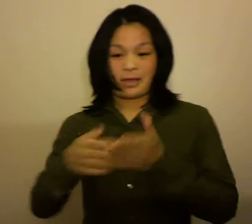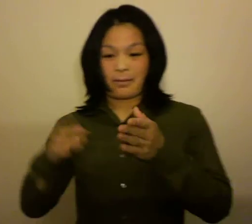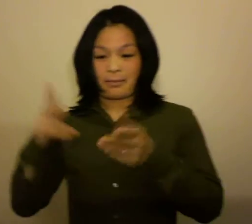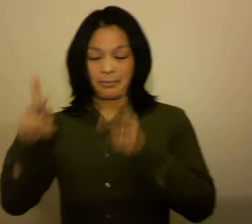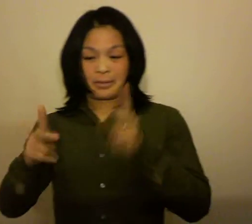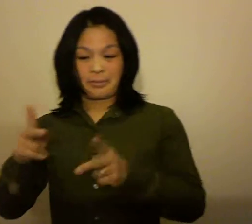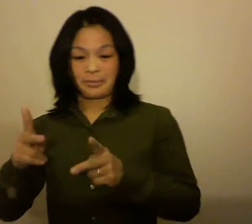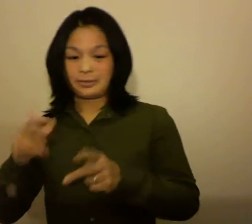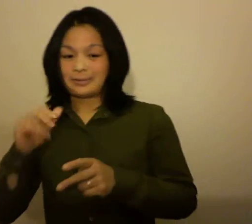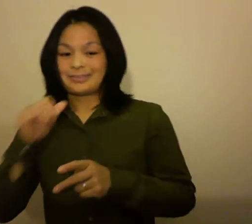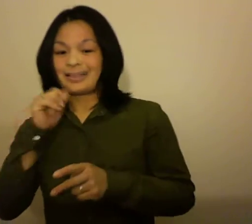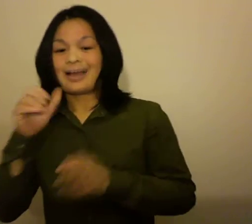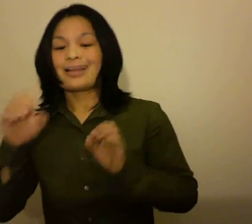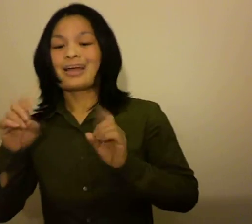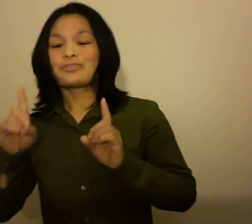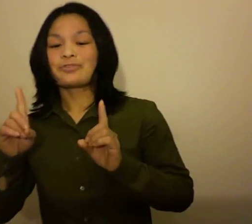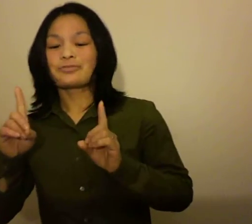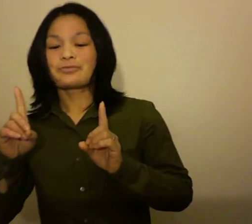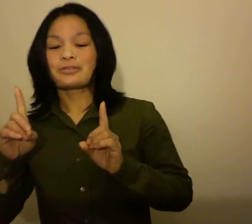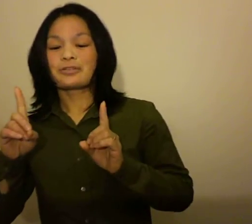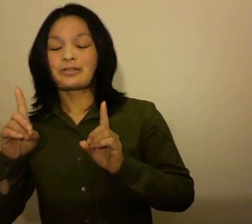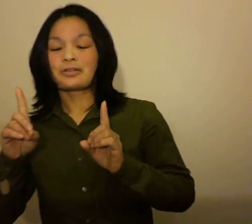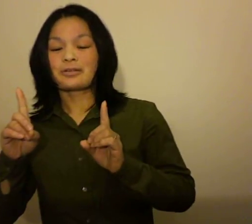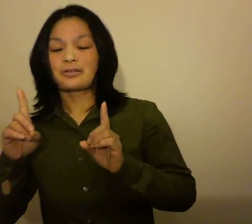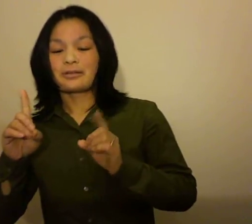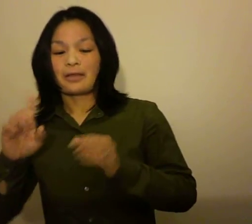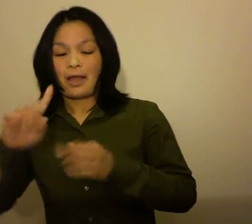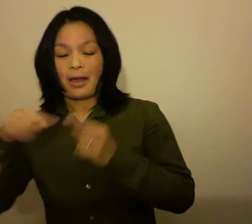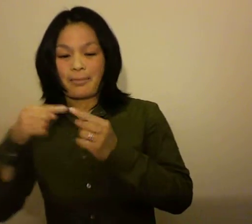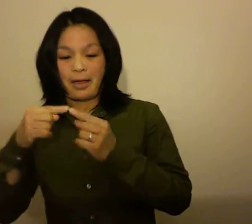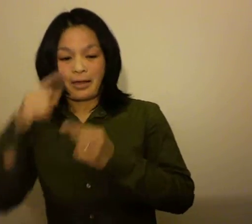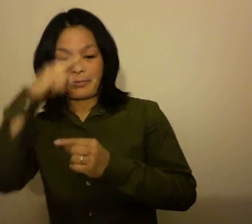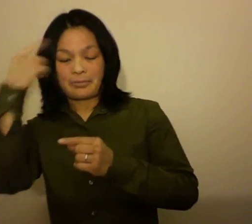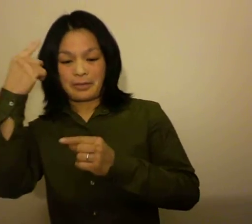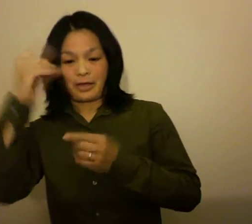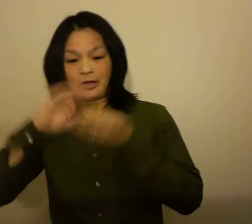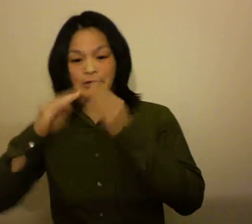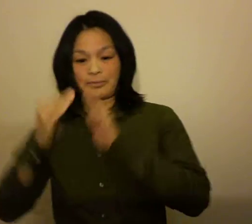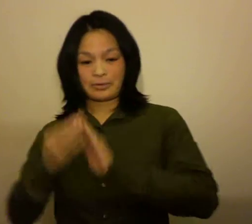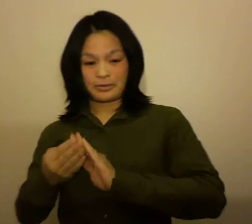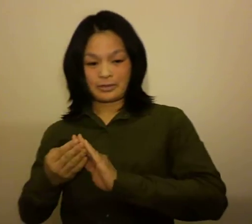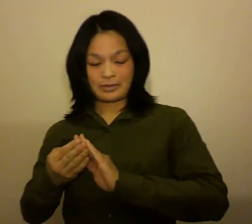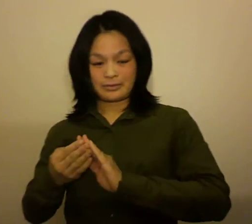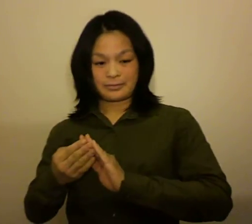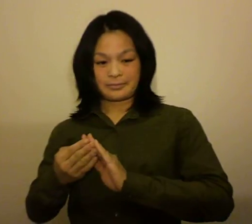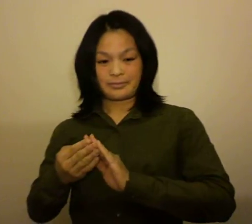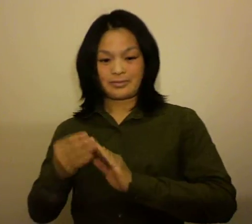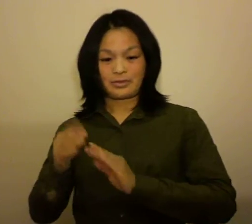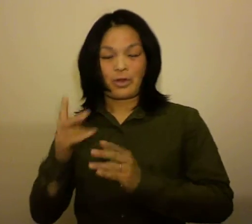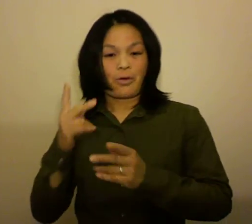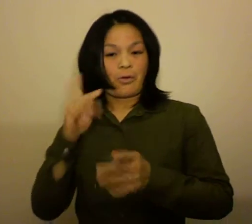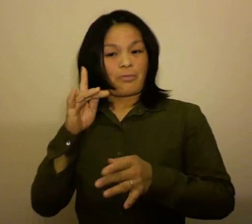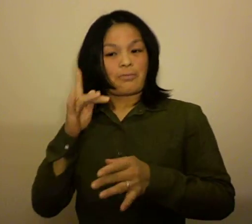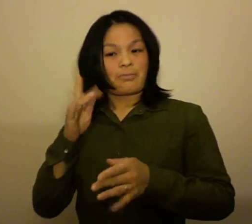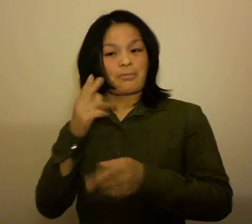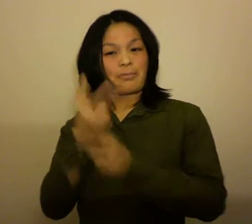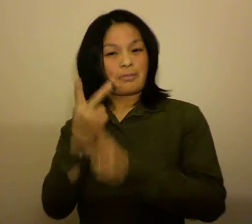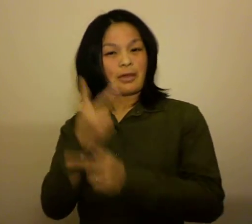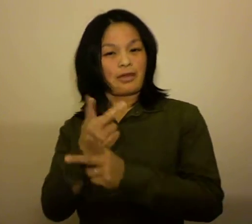not informed or perhaps educated about the Black community and African American culture. Now, in terms